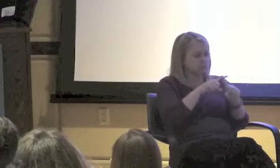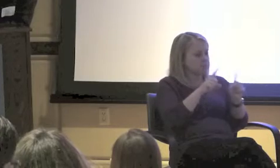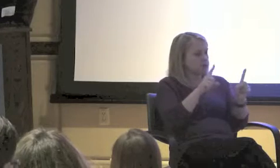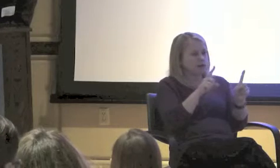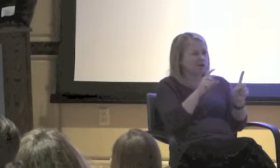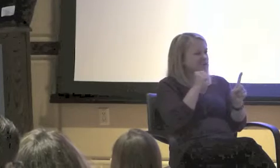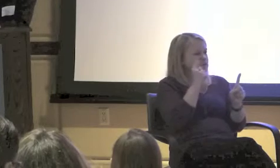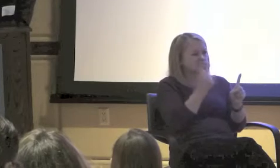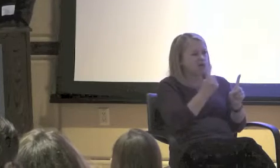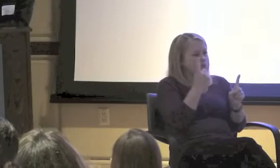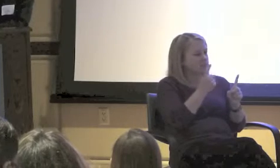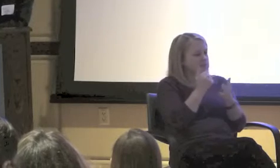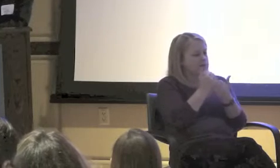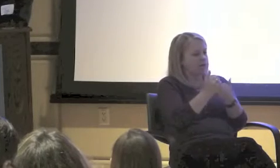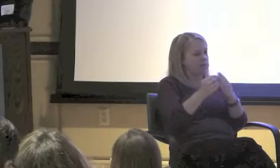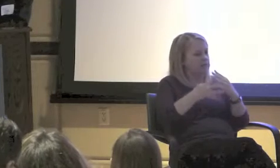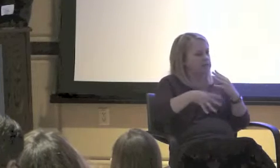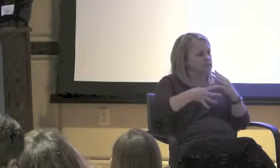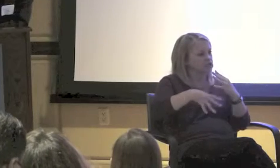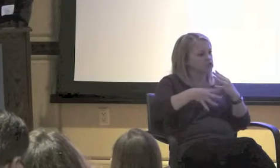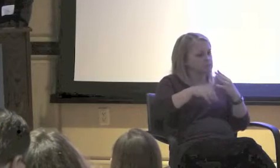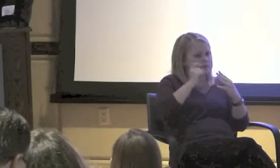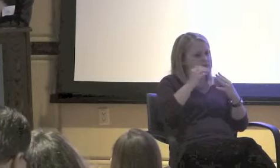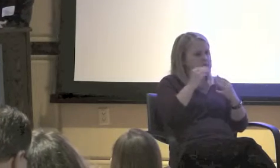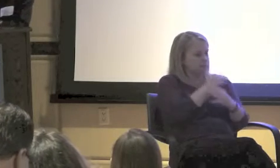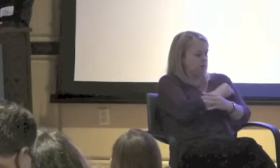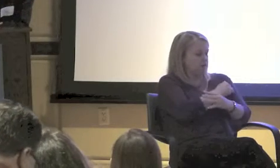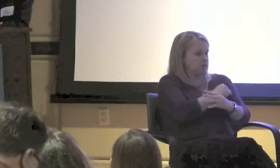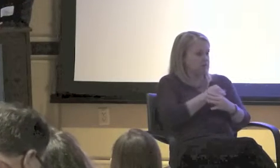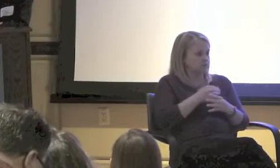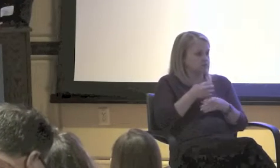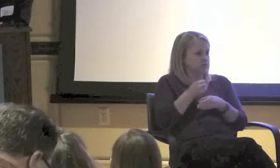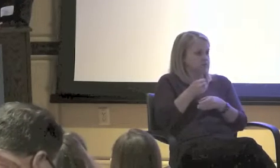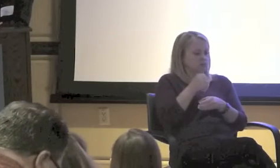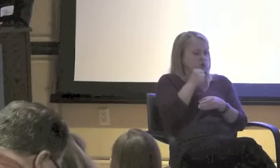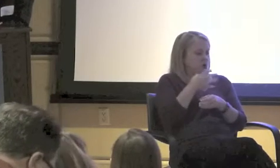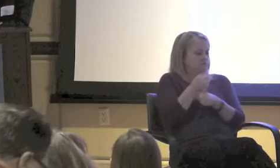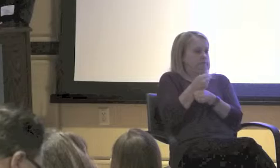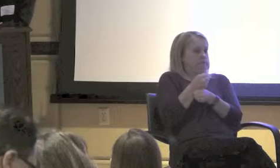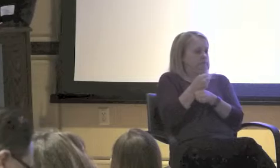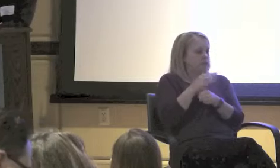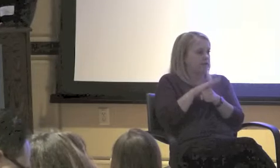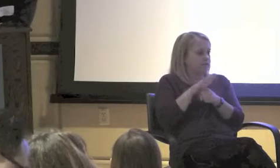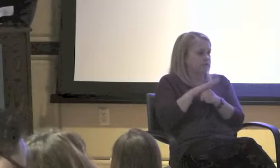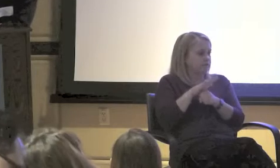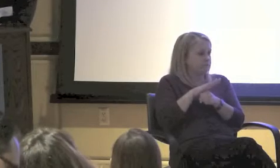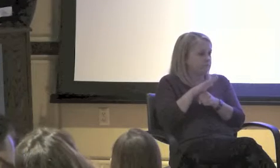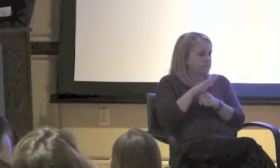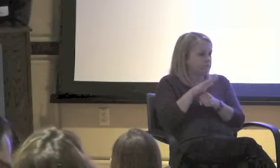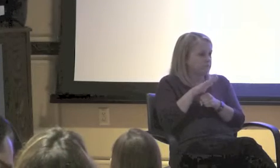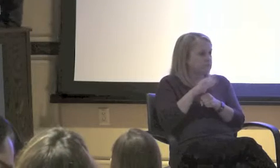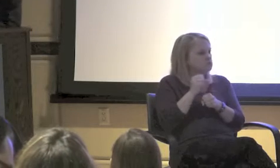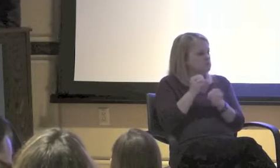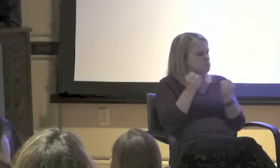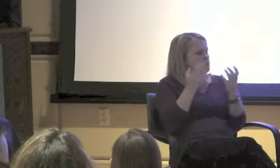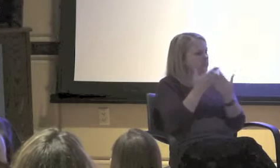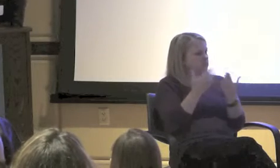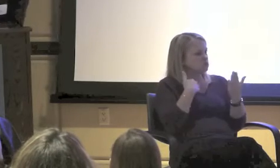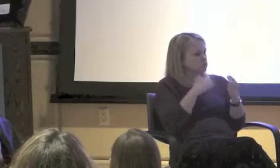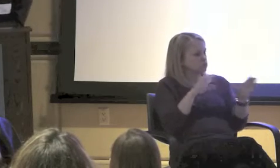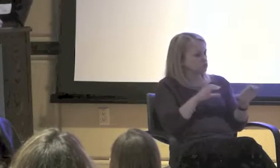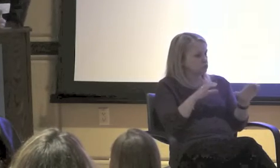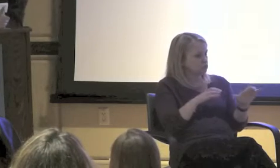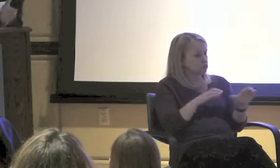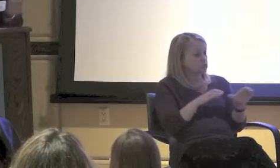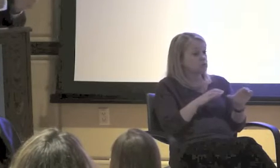necessarily help prevent leakage if the muscles that are holding the urine in aren't tight enough. So there's a number of things that we can